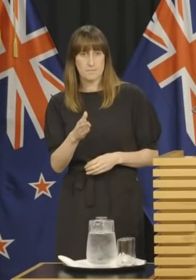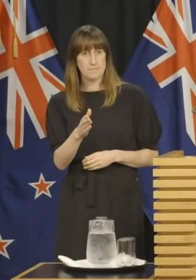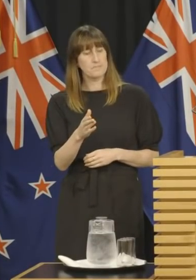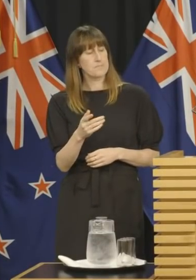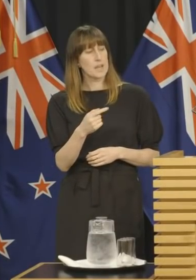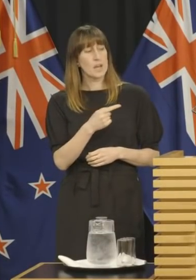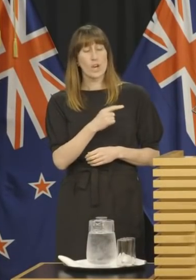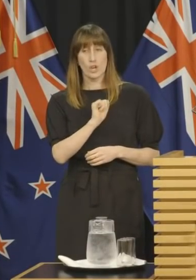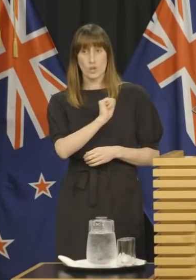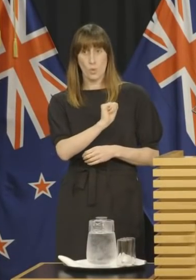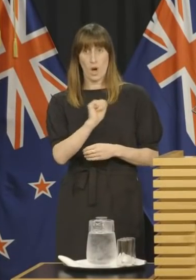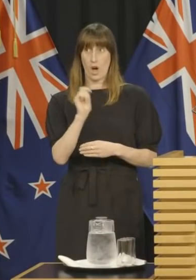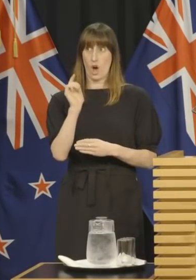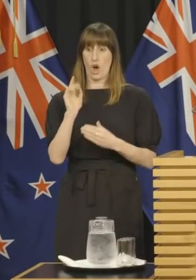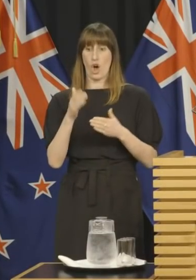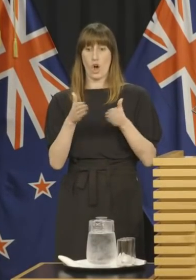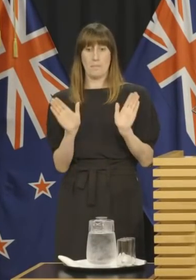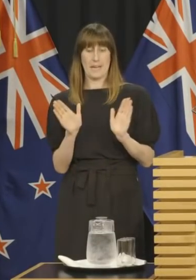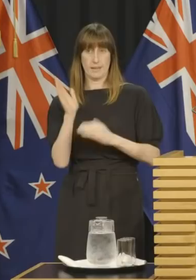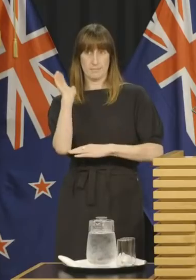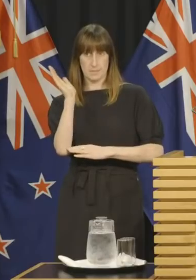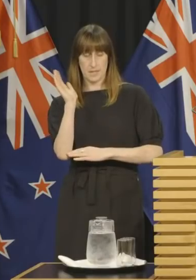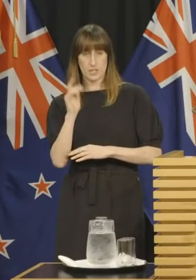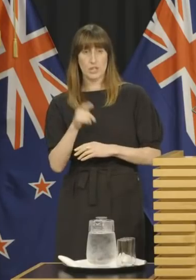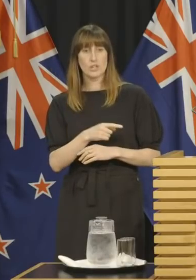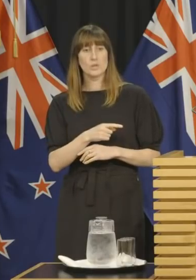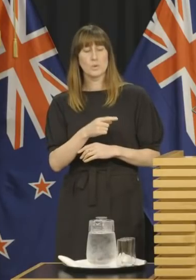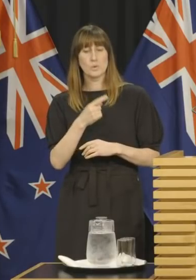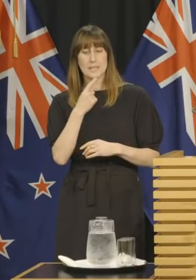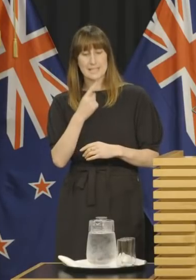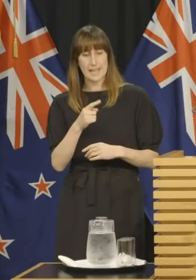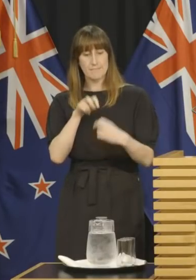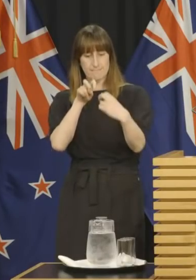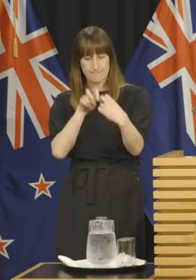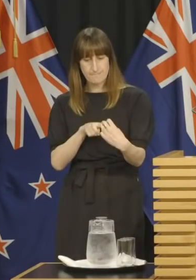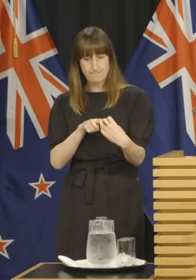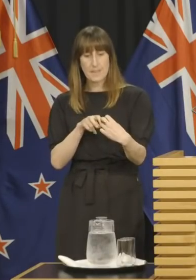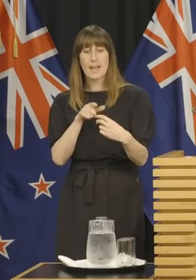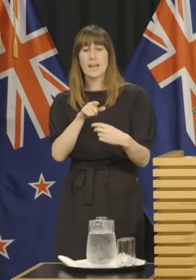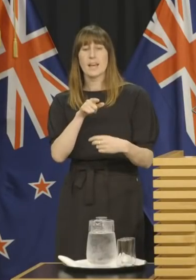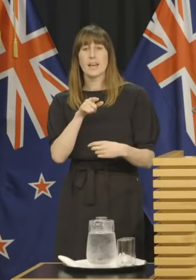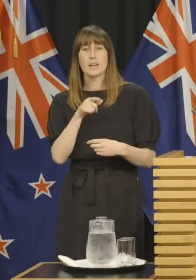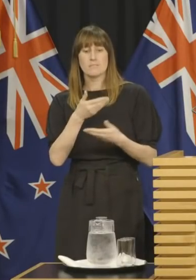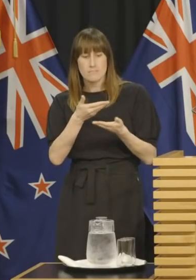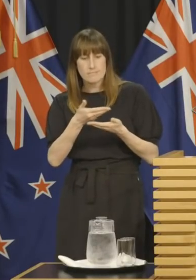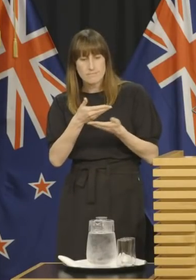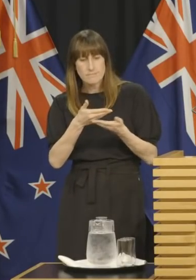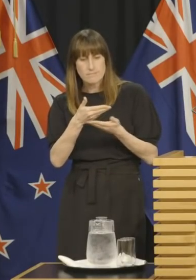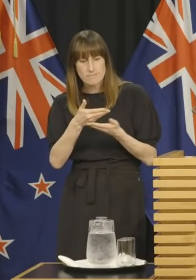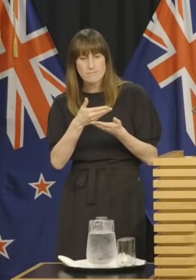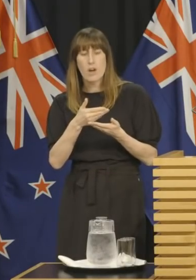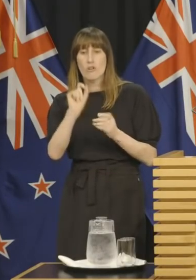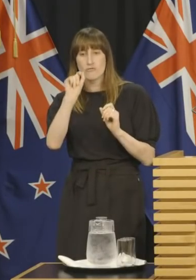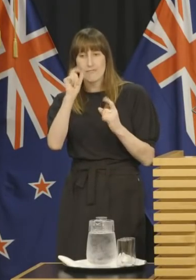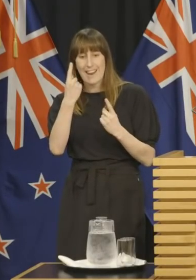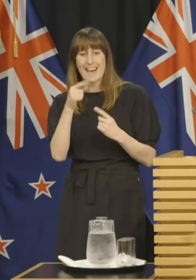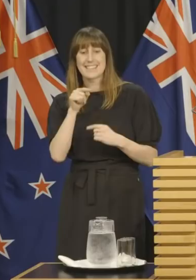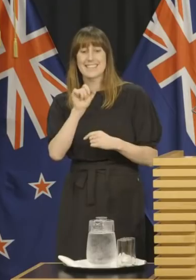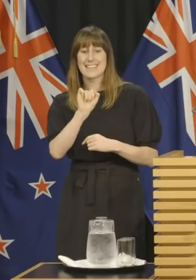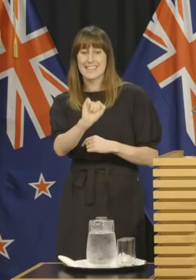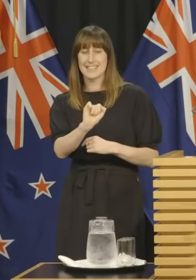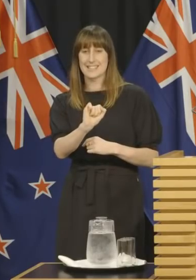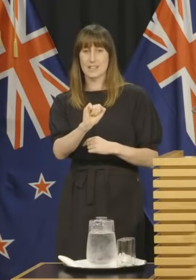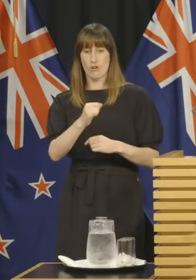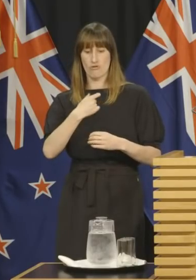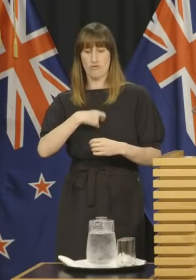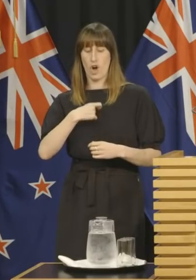you said that over the course of your conversation with him, it became clear that his position was untenable. Mm-hmm. Was that because of the length of time of the affair, or was there something